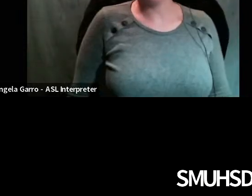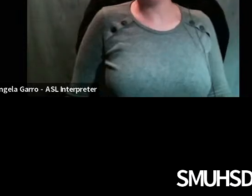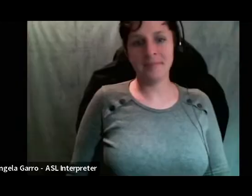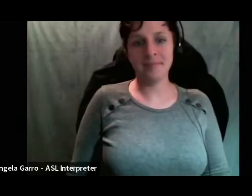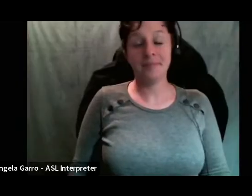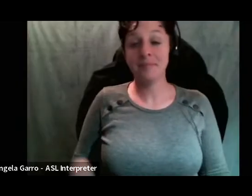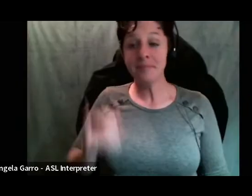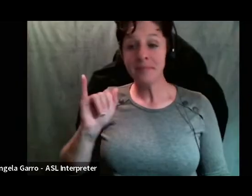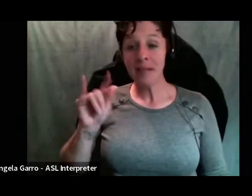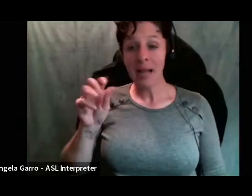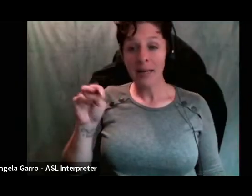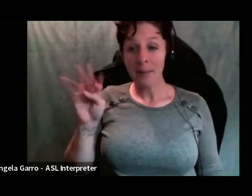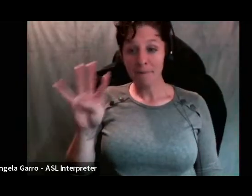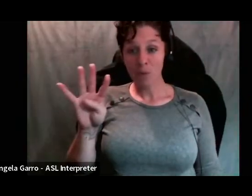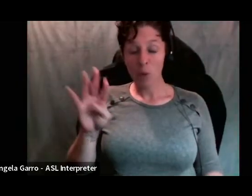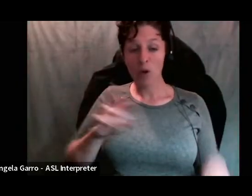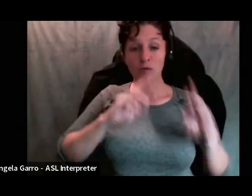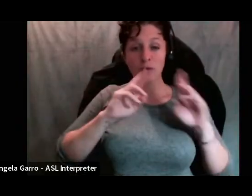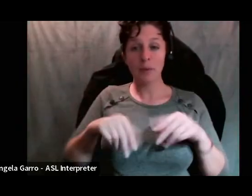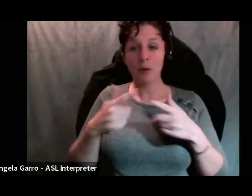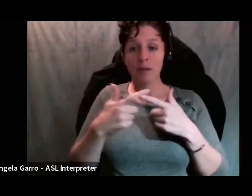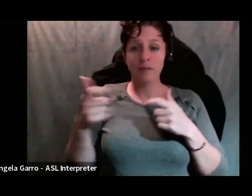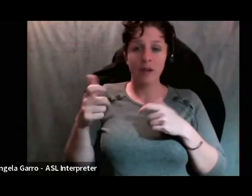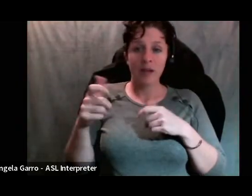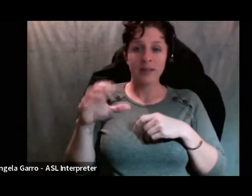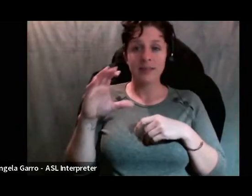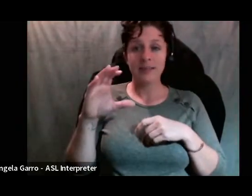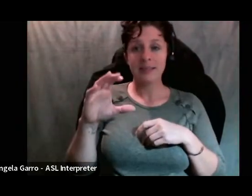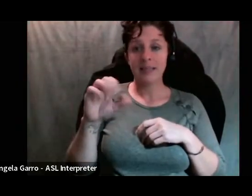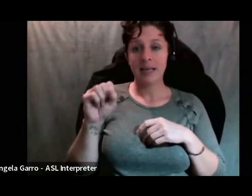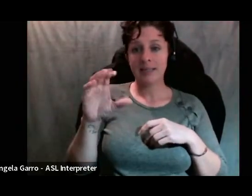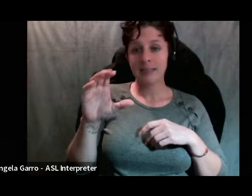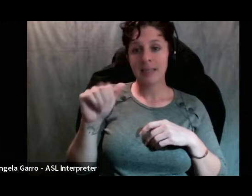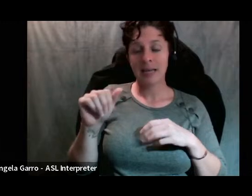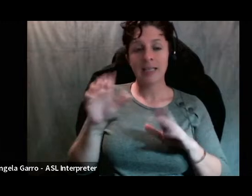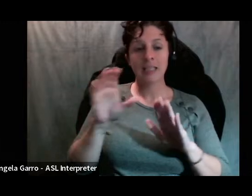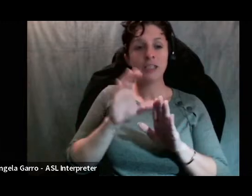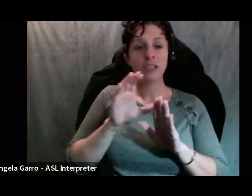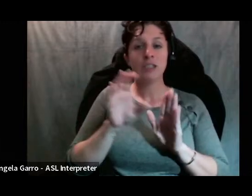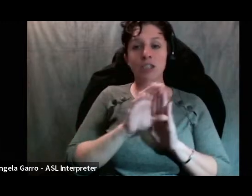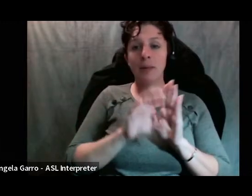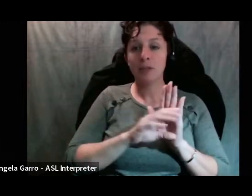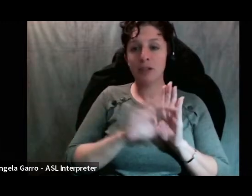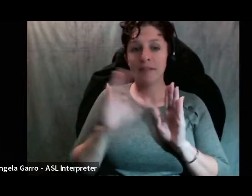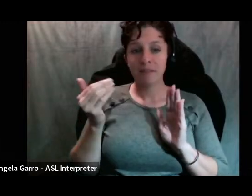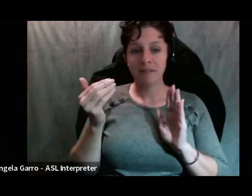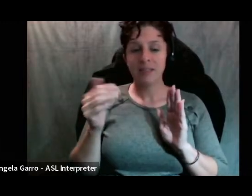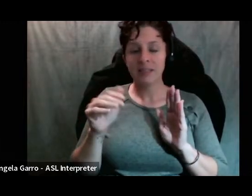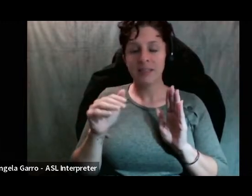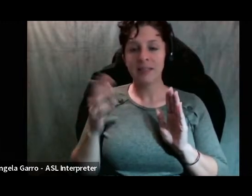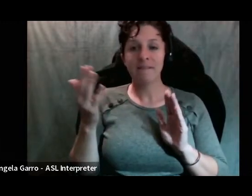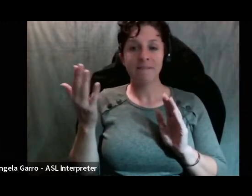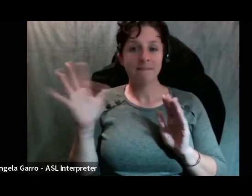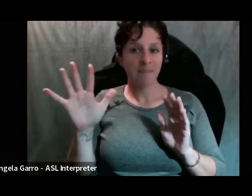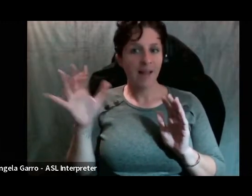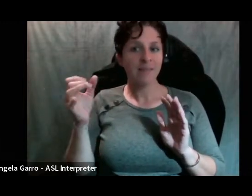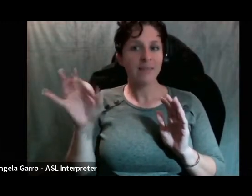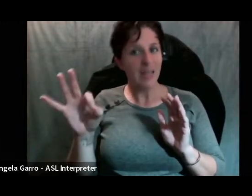item 4, report from the CSCA chapter 519, excuse me, rep. Thank you.